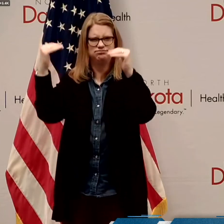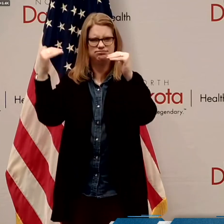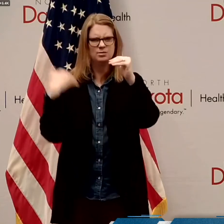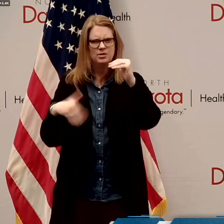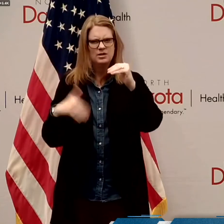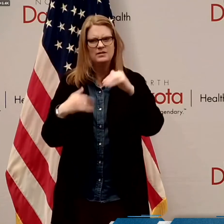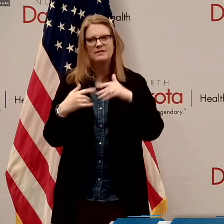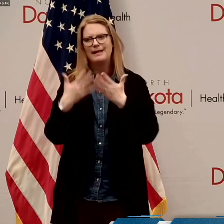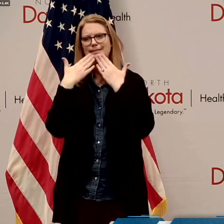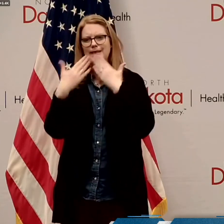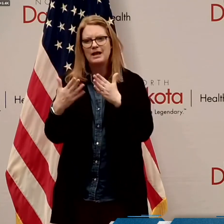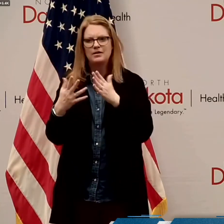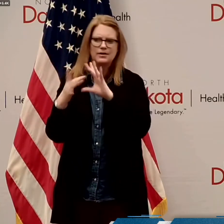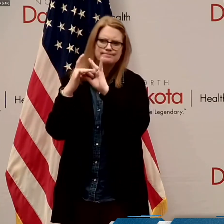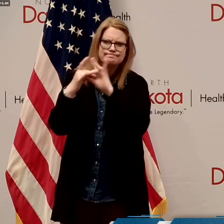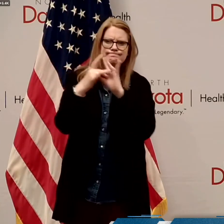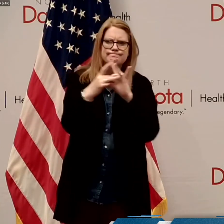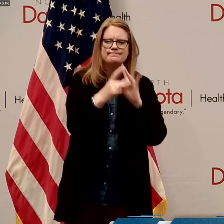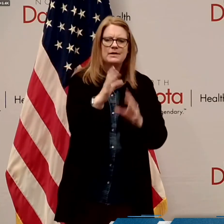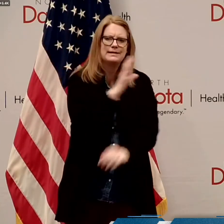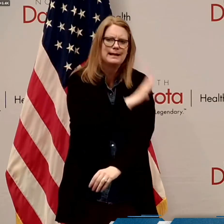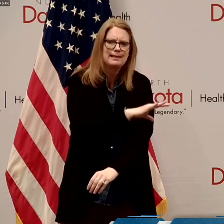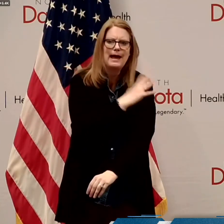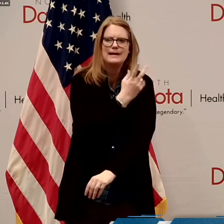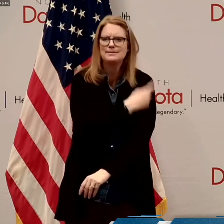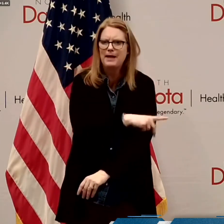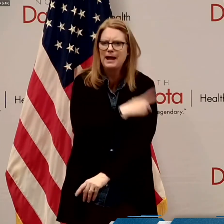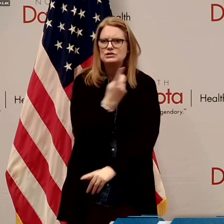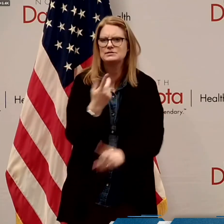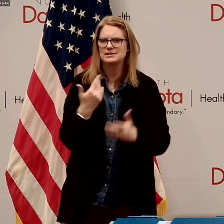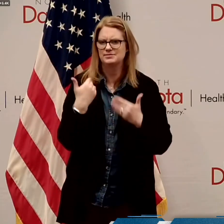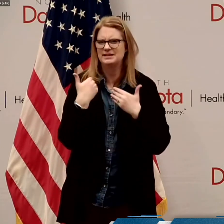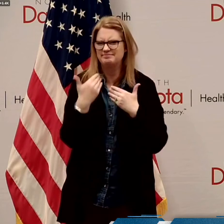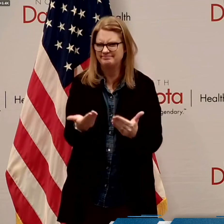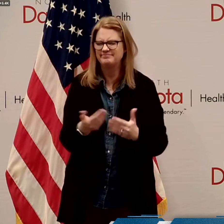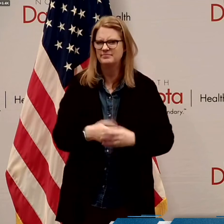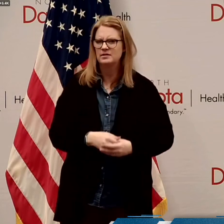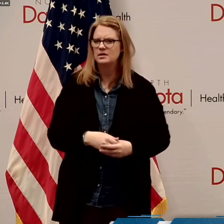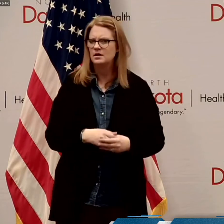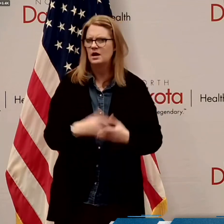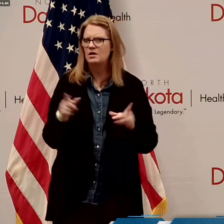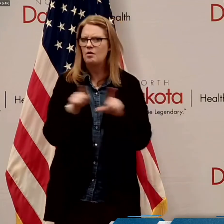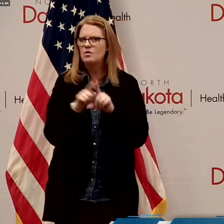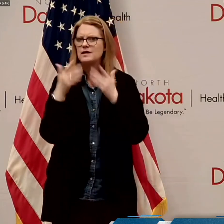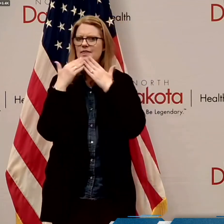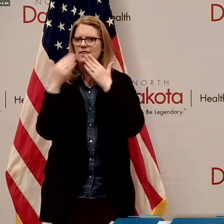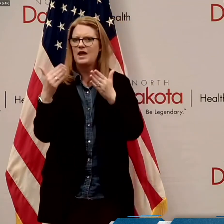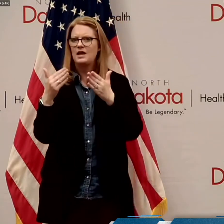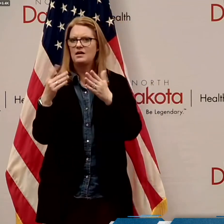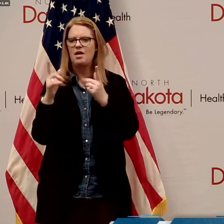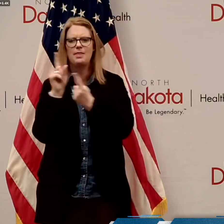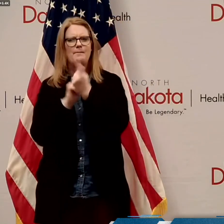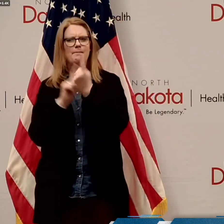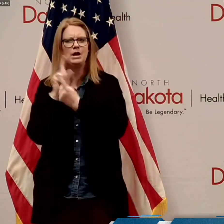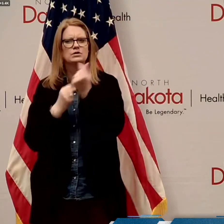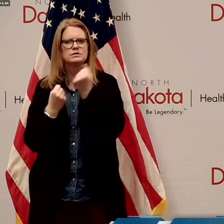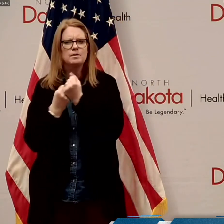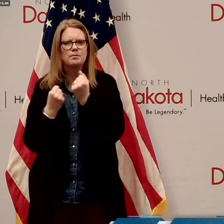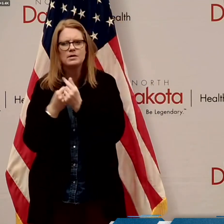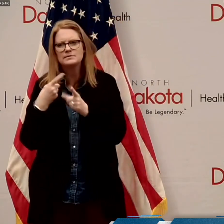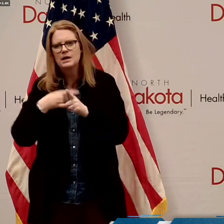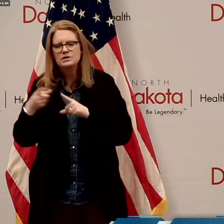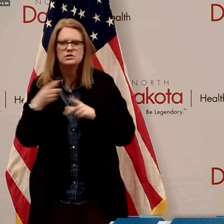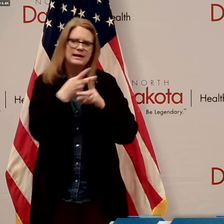your clients and your patients as we go through this time. And I want to also thank all the peer support specialists and care